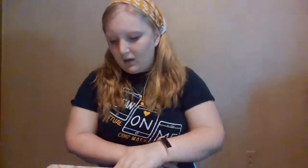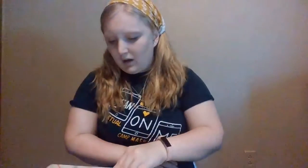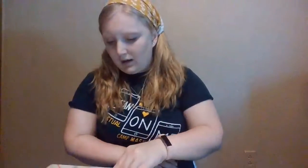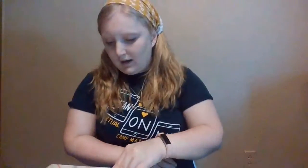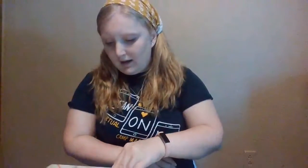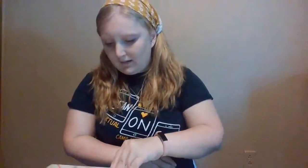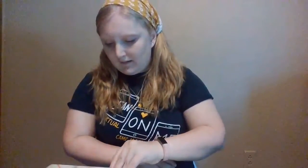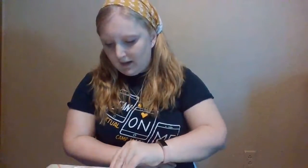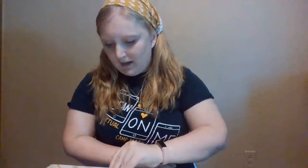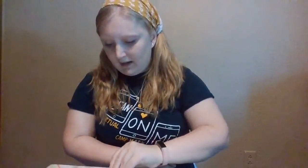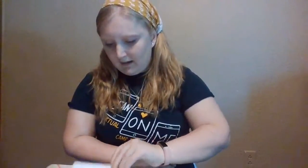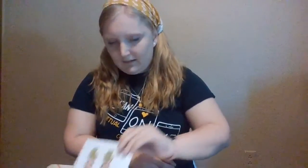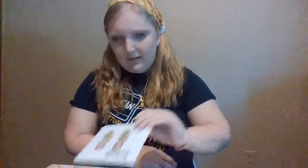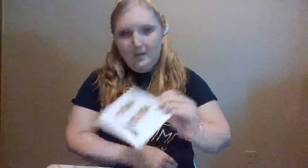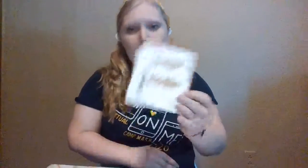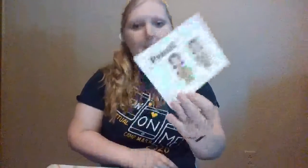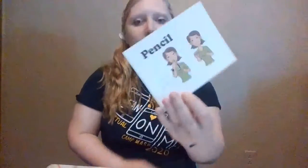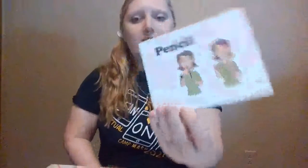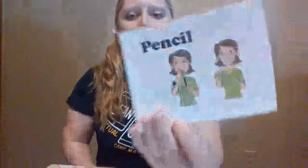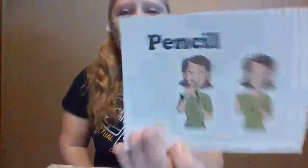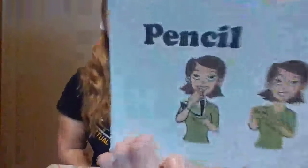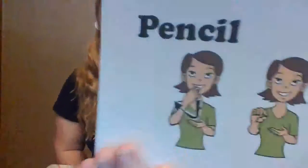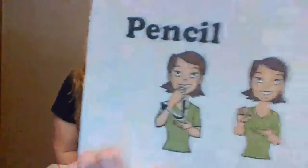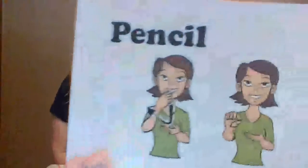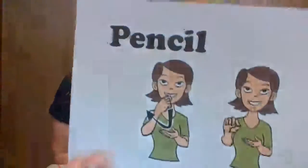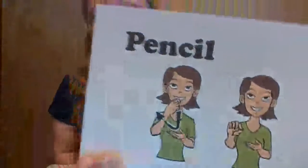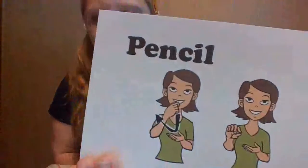Our next sign is pencil.